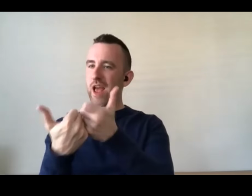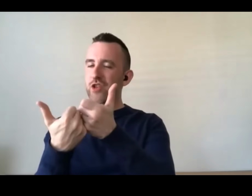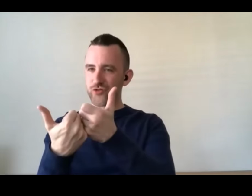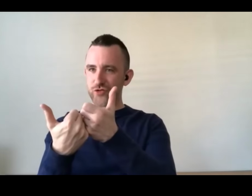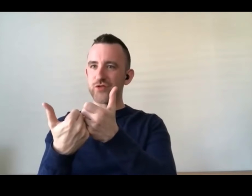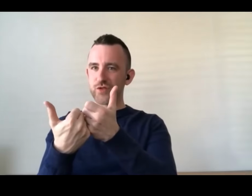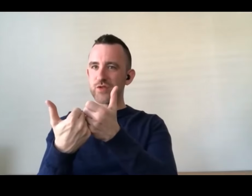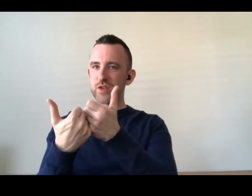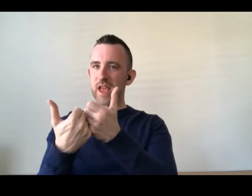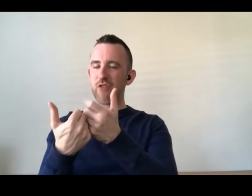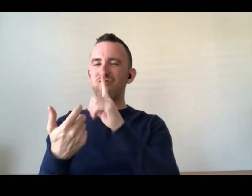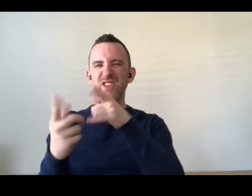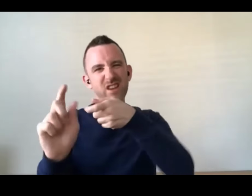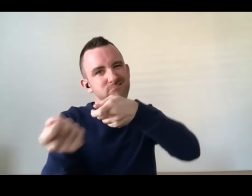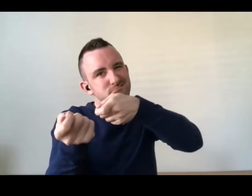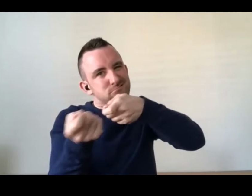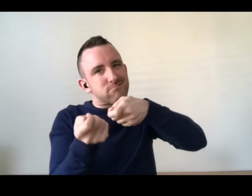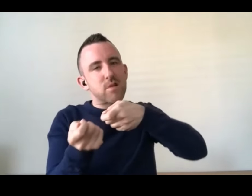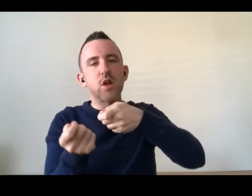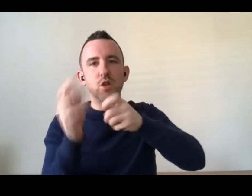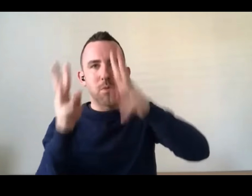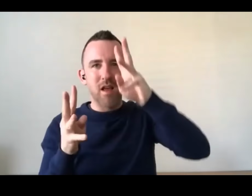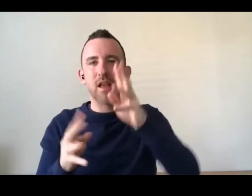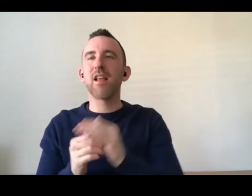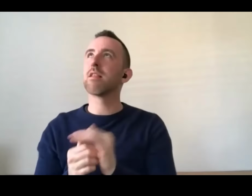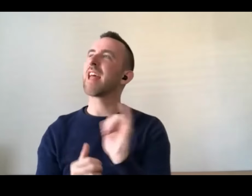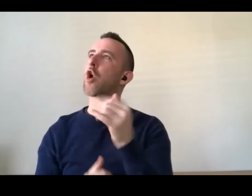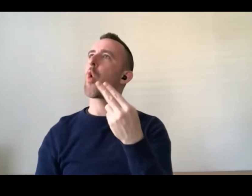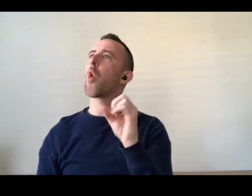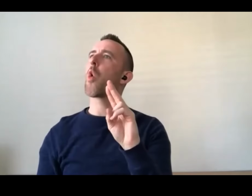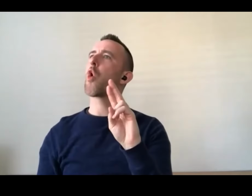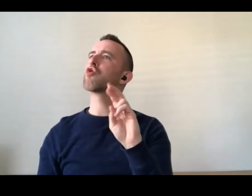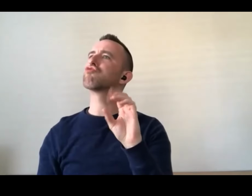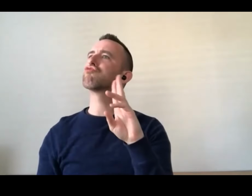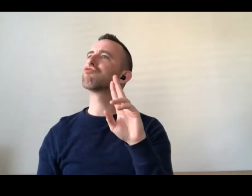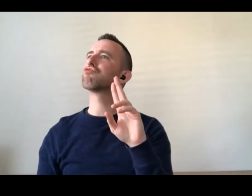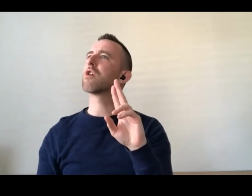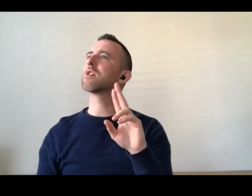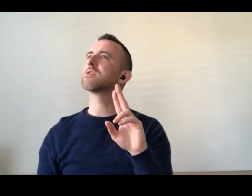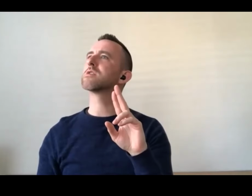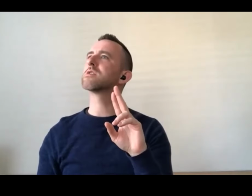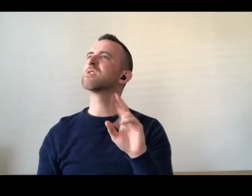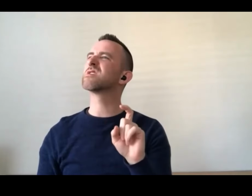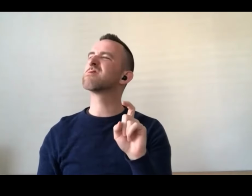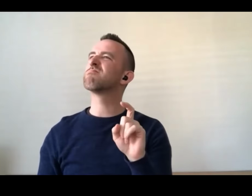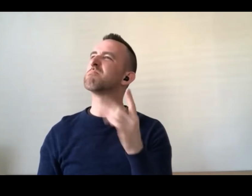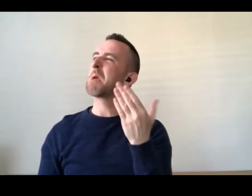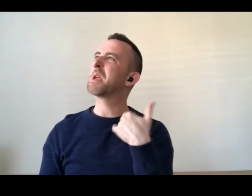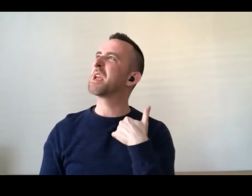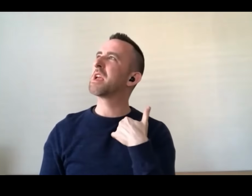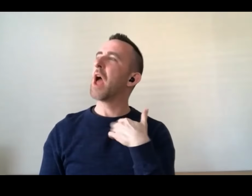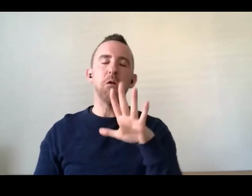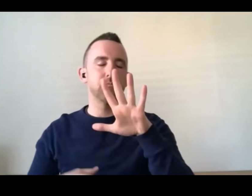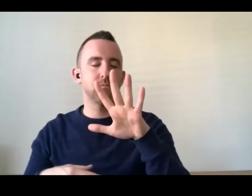much creativity out of you, almost like a Horcrux, really, like a Horcrux of your creativity that we steal from. No, that's fake news.